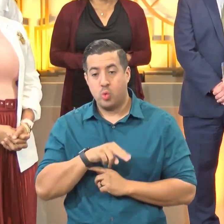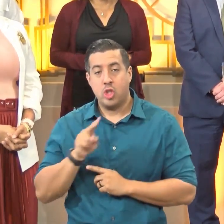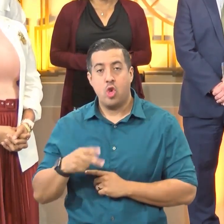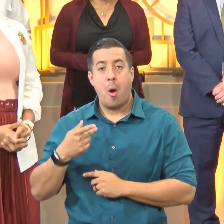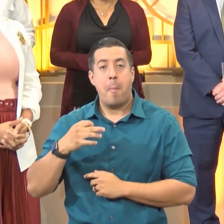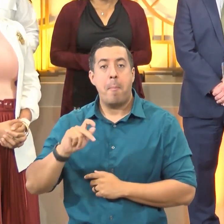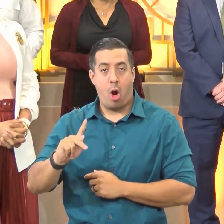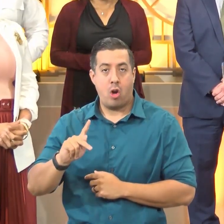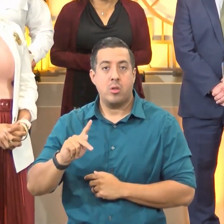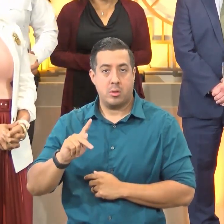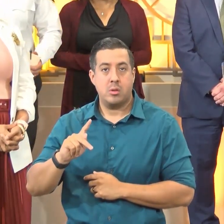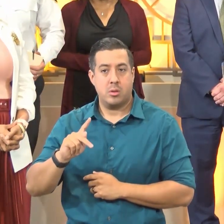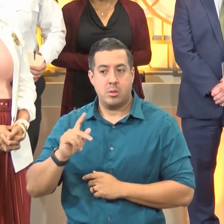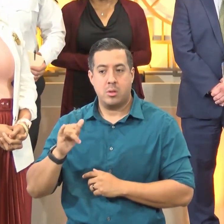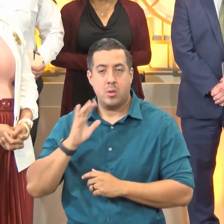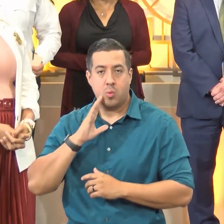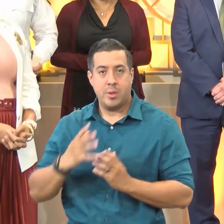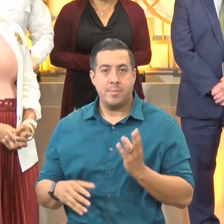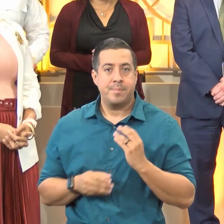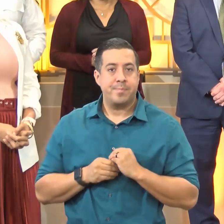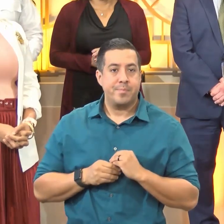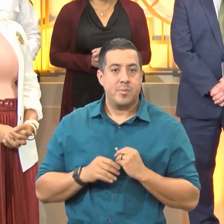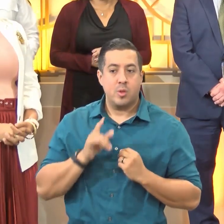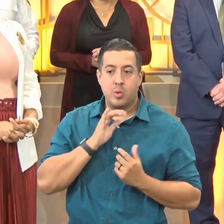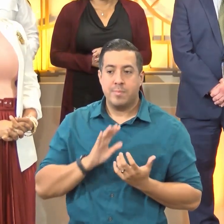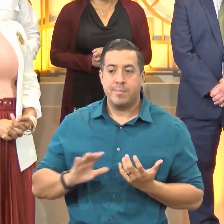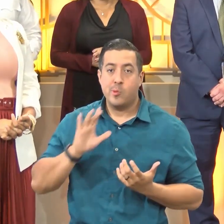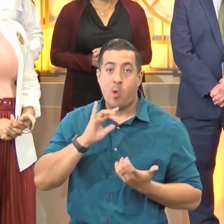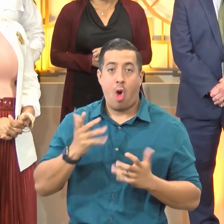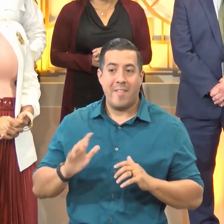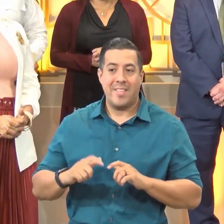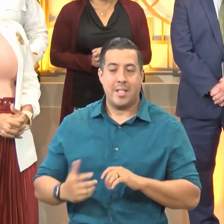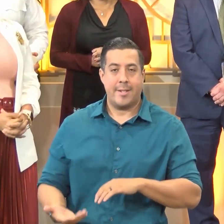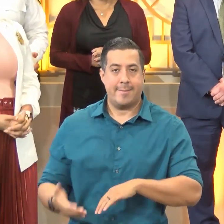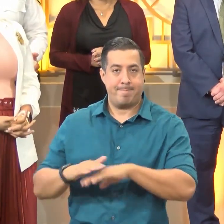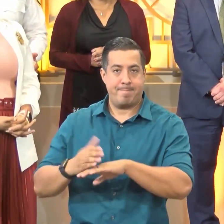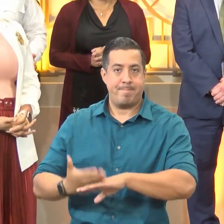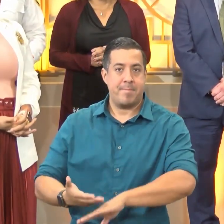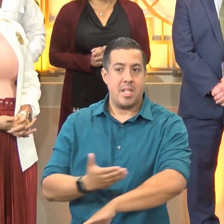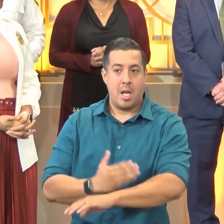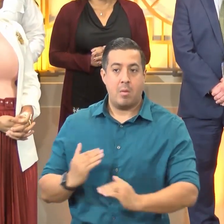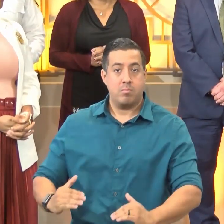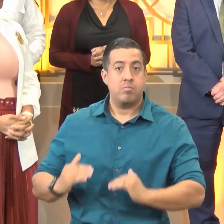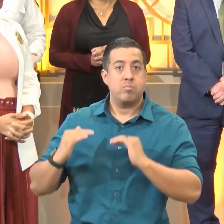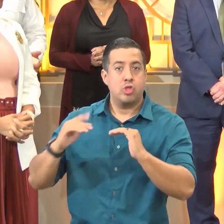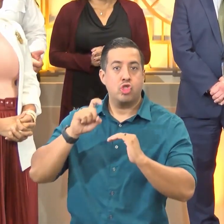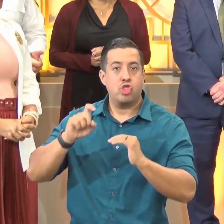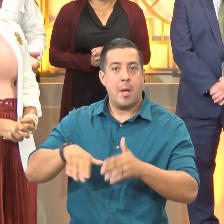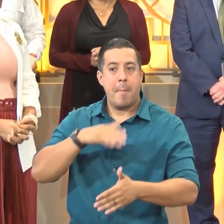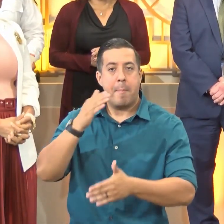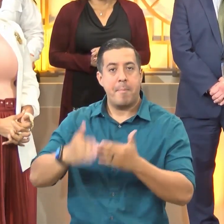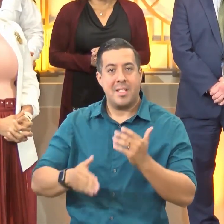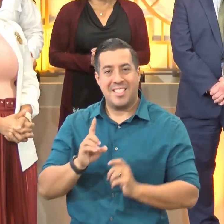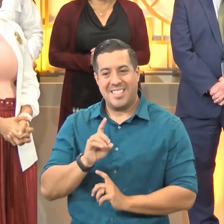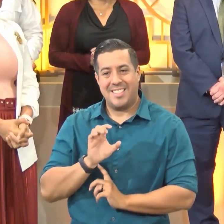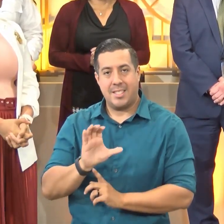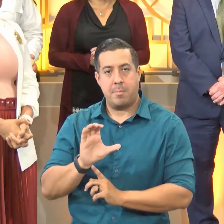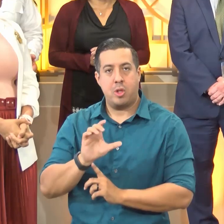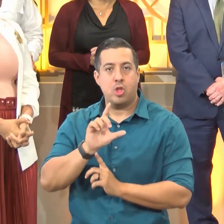being significantly enhanced, which those enhancements should all be completed by December